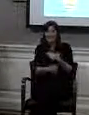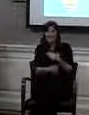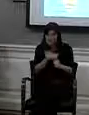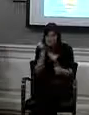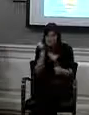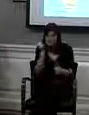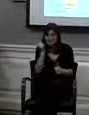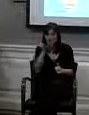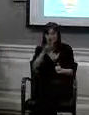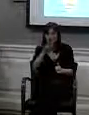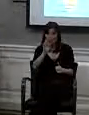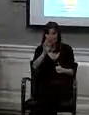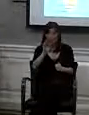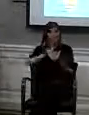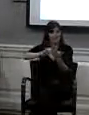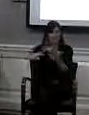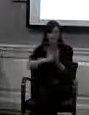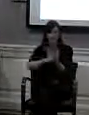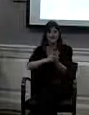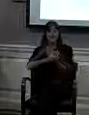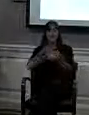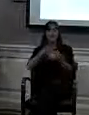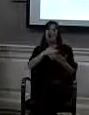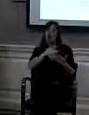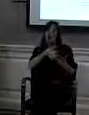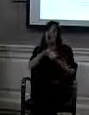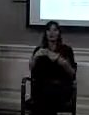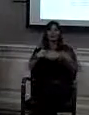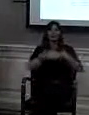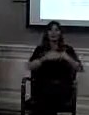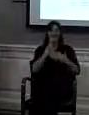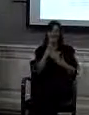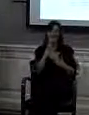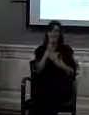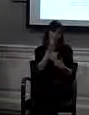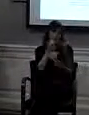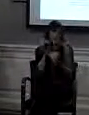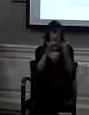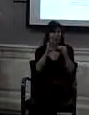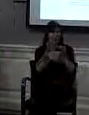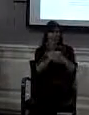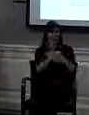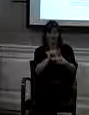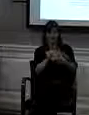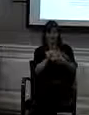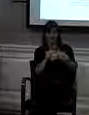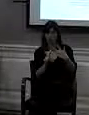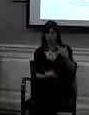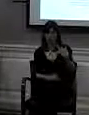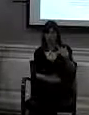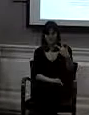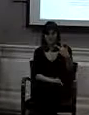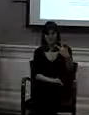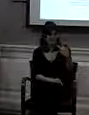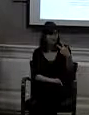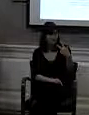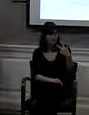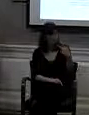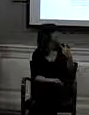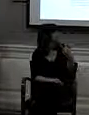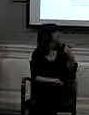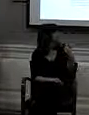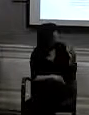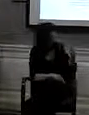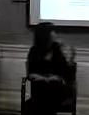are generally rooted in one of the following categories. And I'm sure we could talk about this, and there could be various ways that a program could